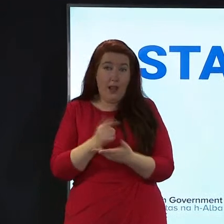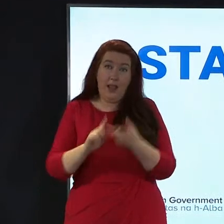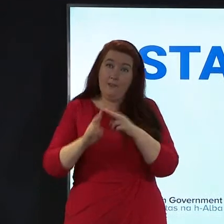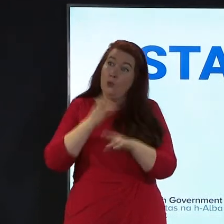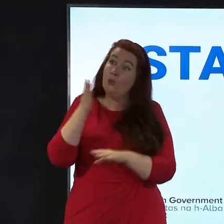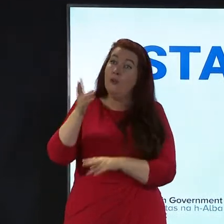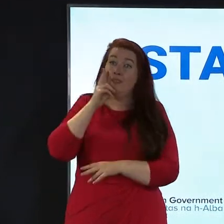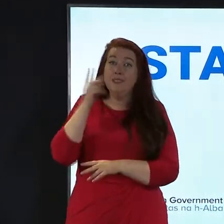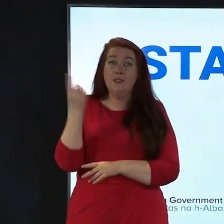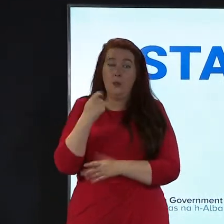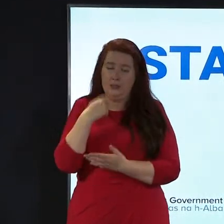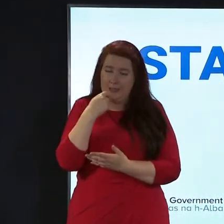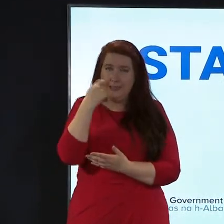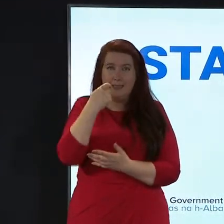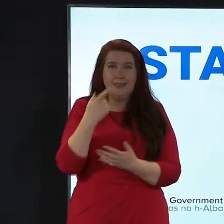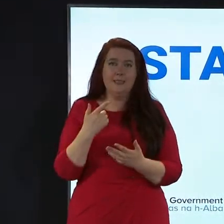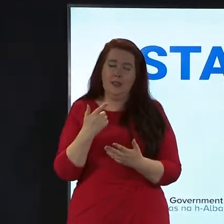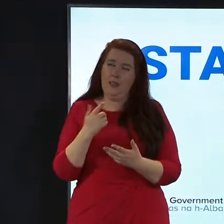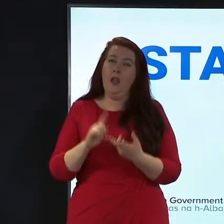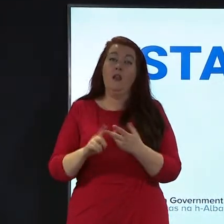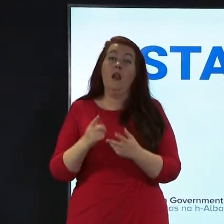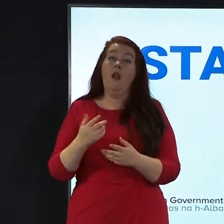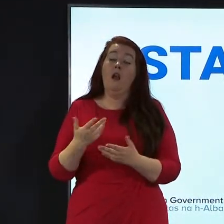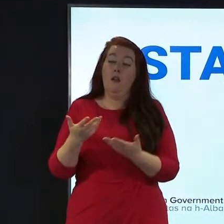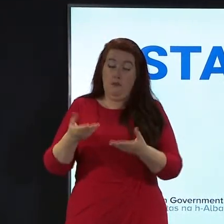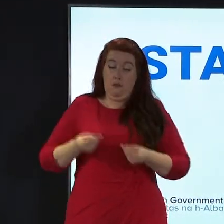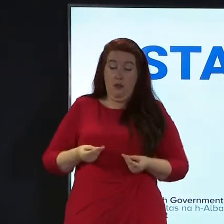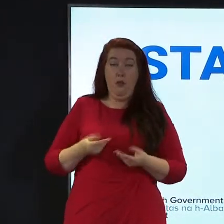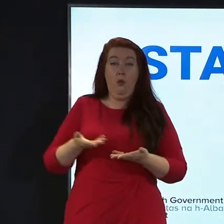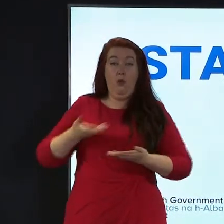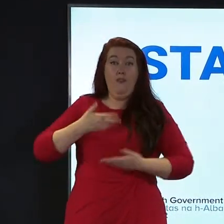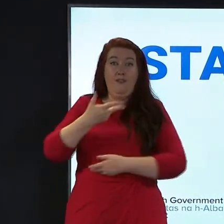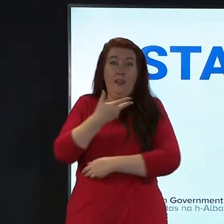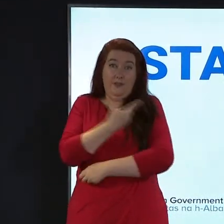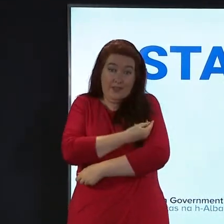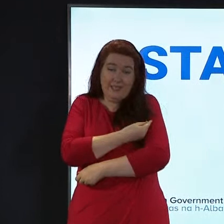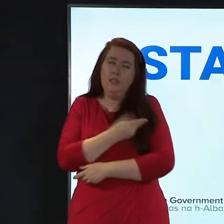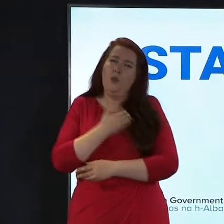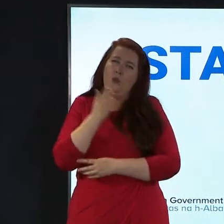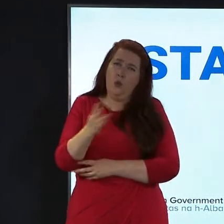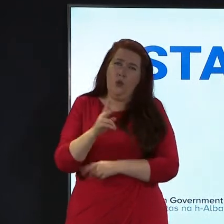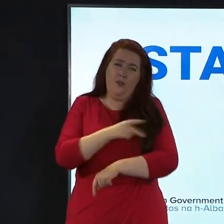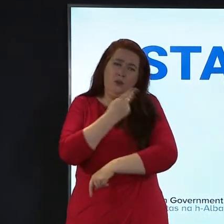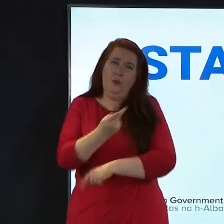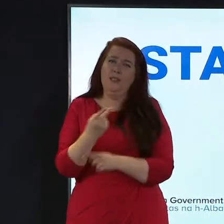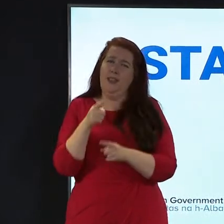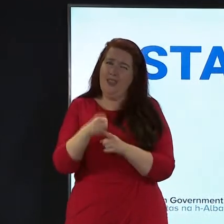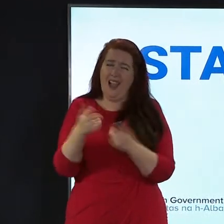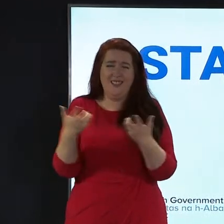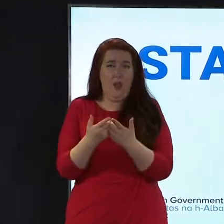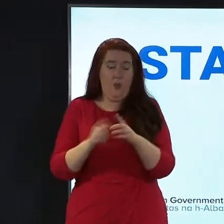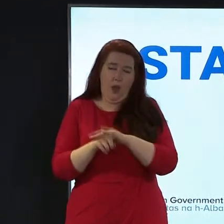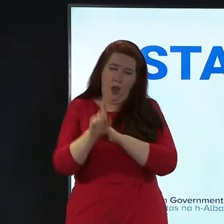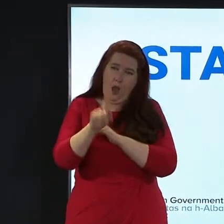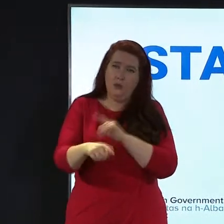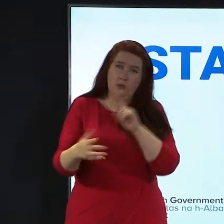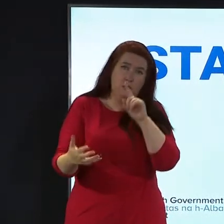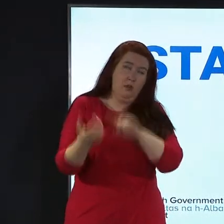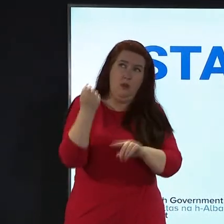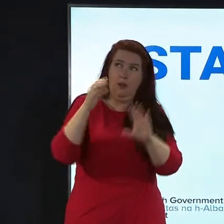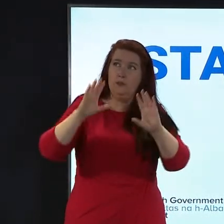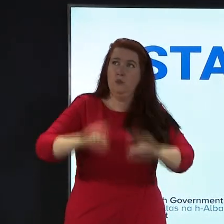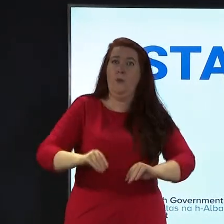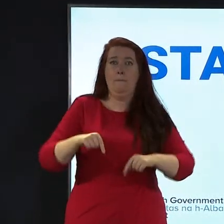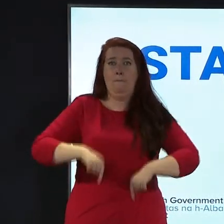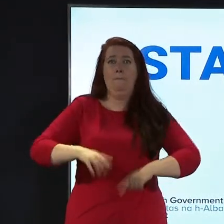somebody, and get vaccinated as soon as you get invited, and make sure you come for two doses. That is our ticket out of this, and we need to make sure as many of